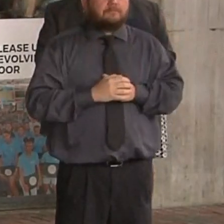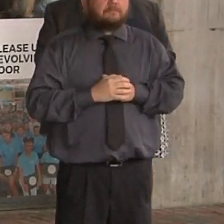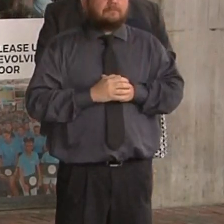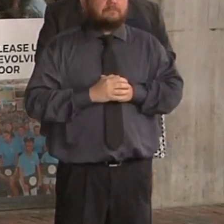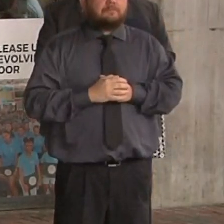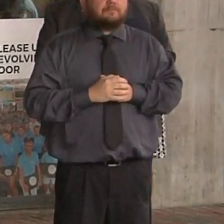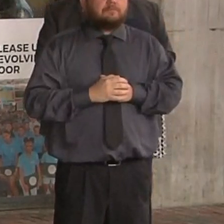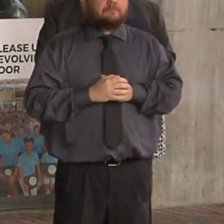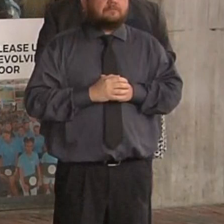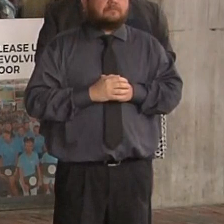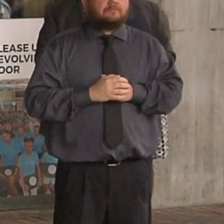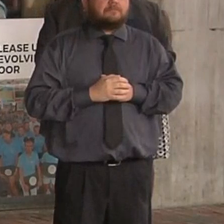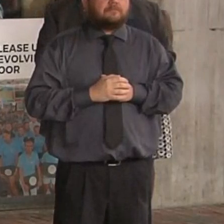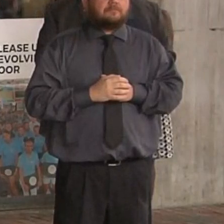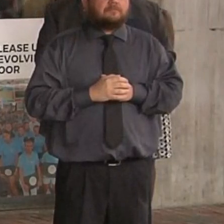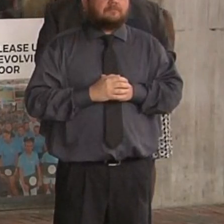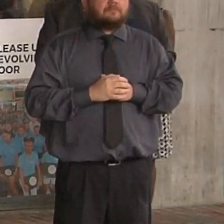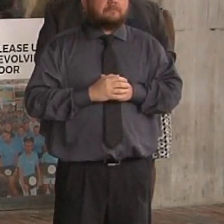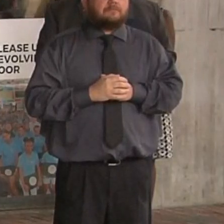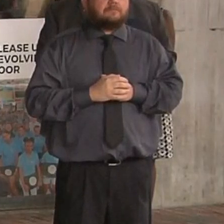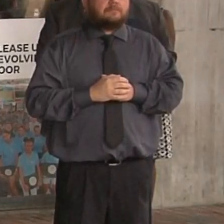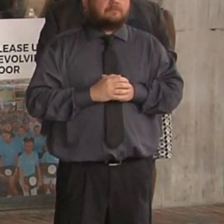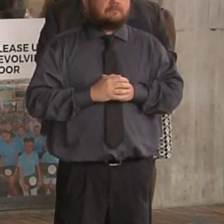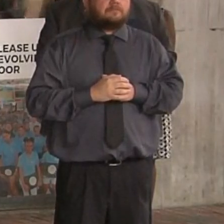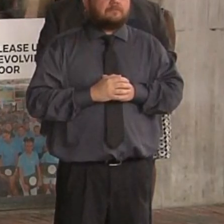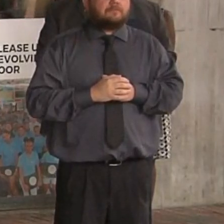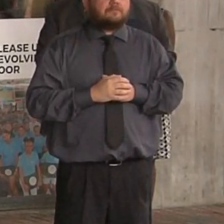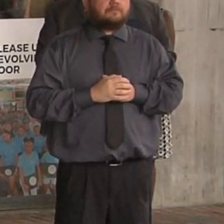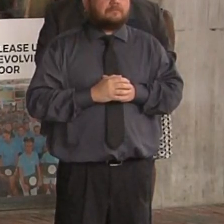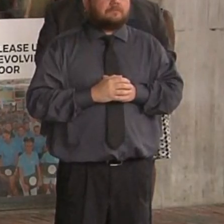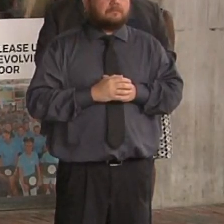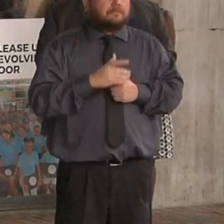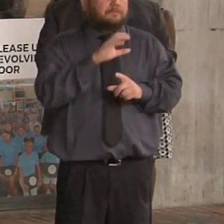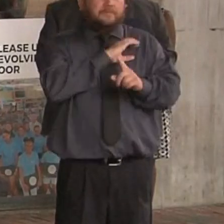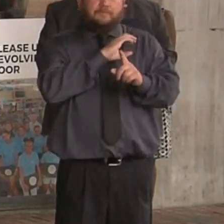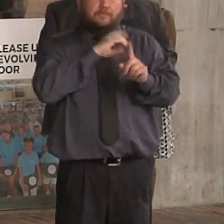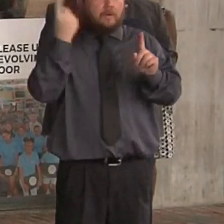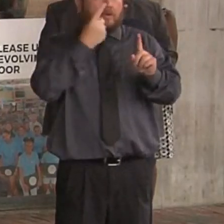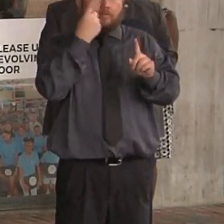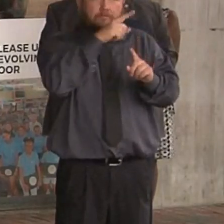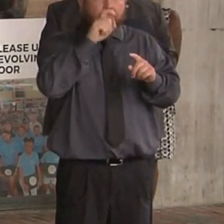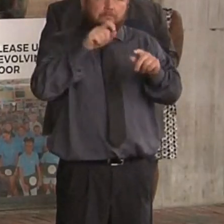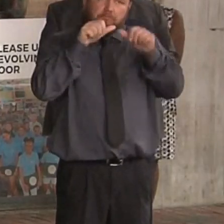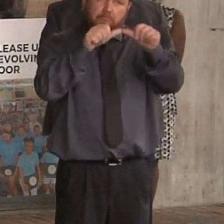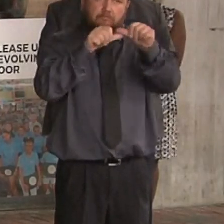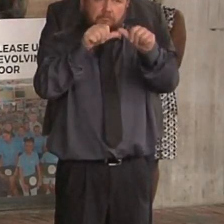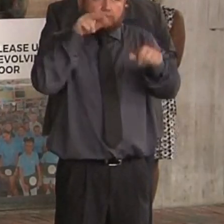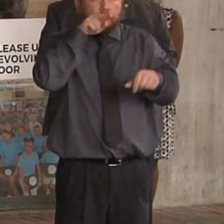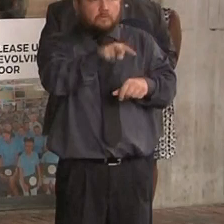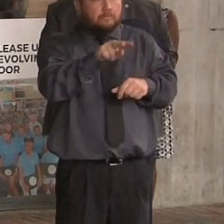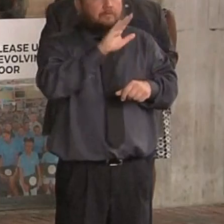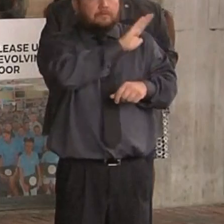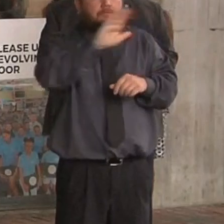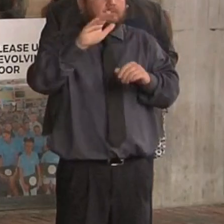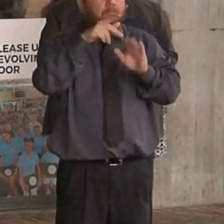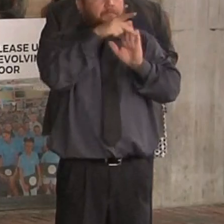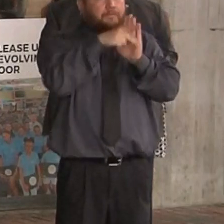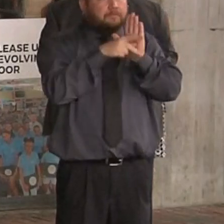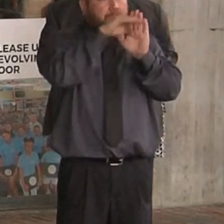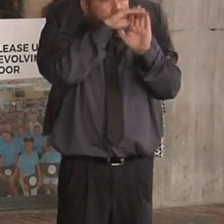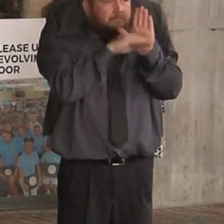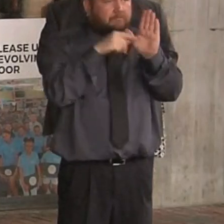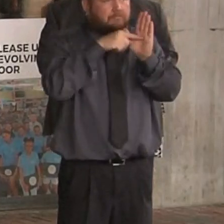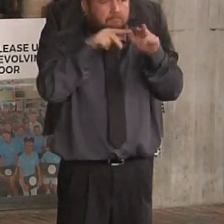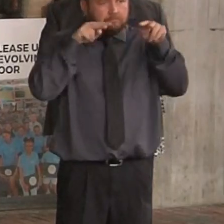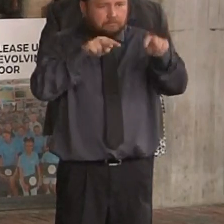time to review our policies. And what we're doing is, Commissioner did it last week with the 8 Can't Wait and went through with his command staff and started talking